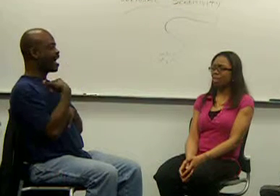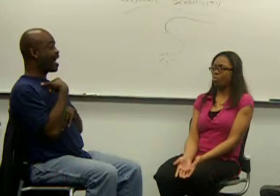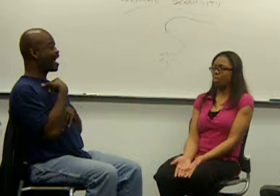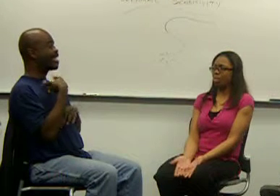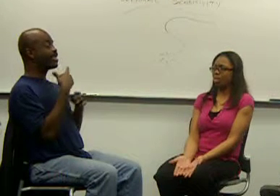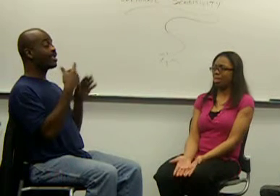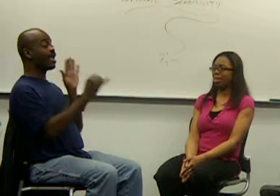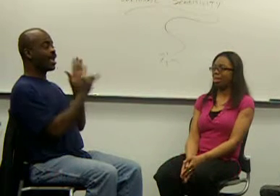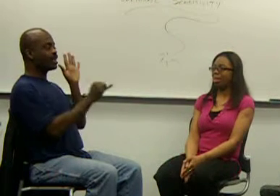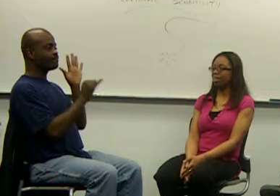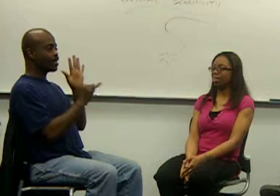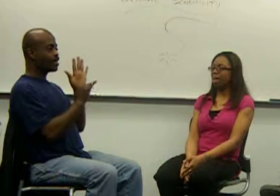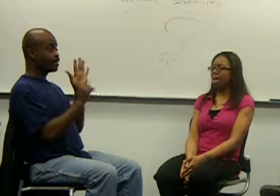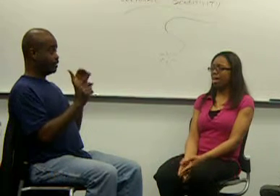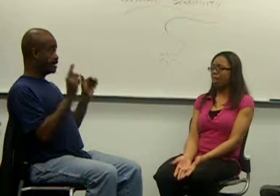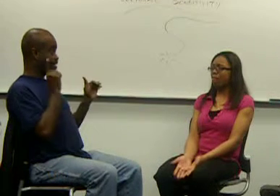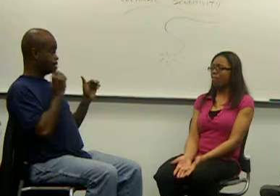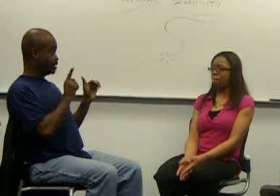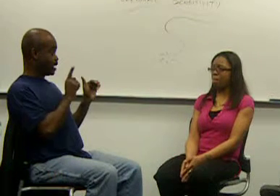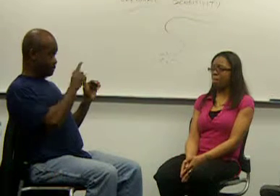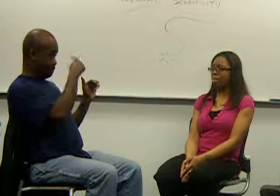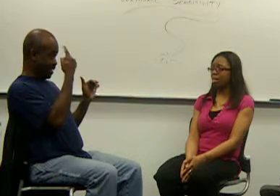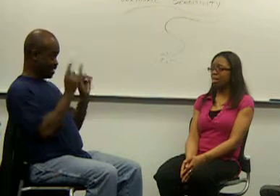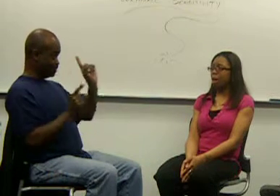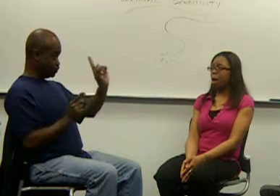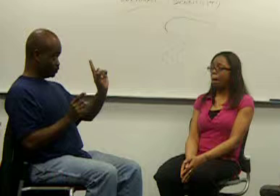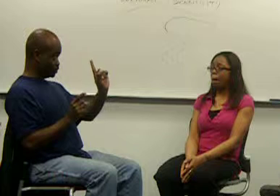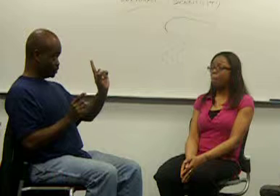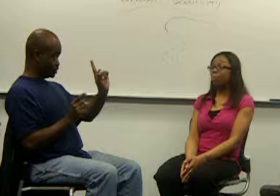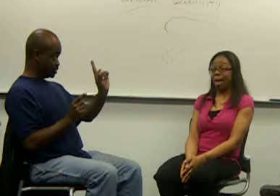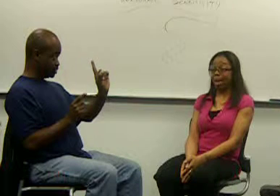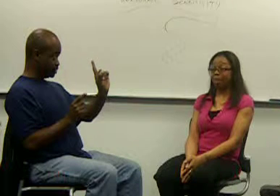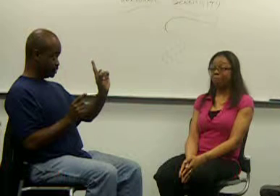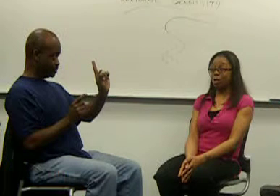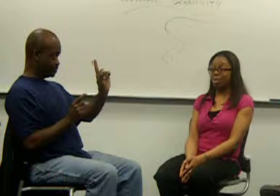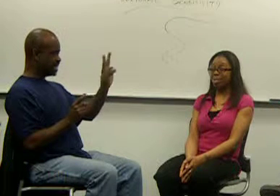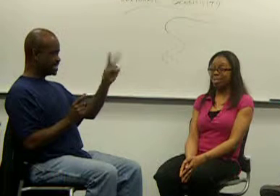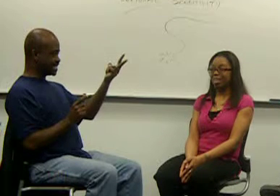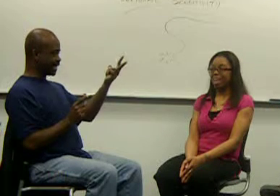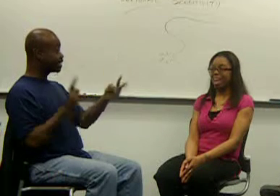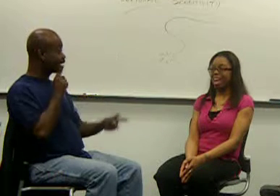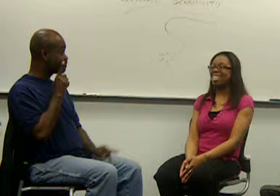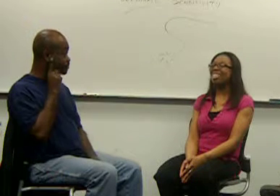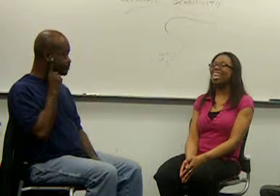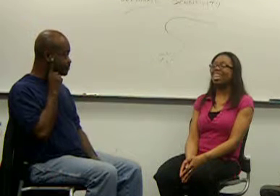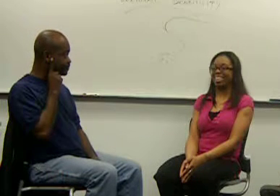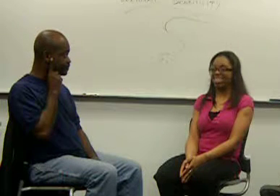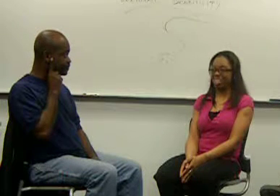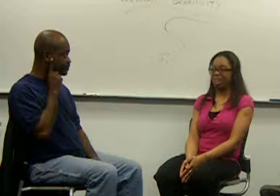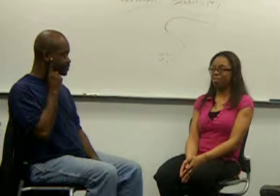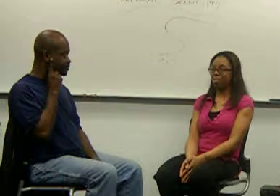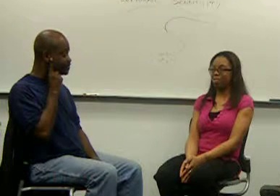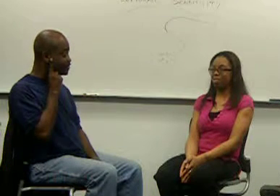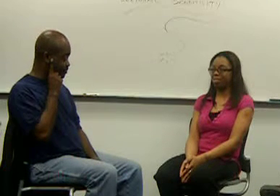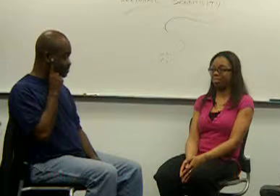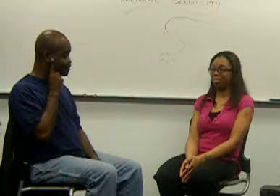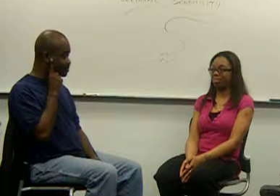of course everyone's going to look at me and identify me as black first and second